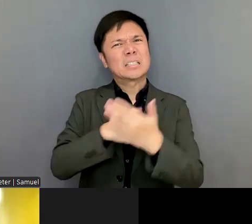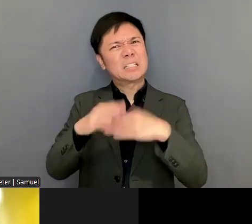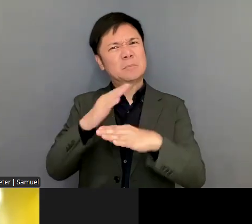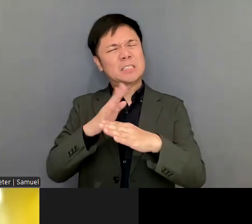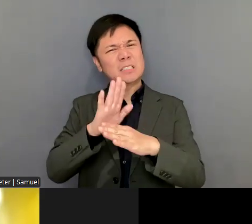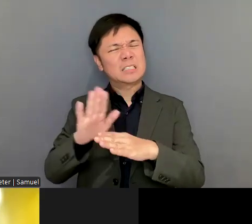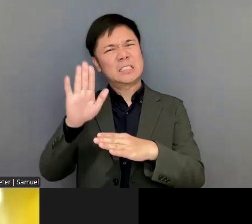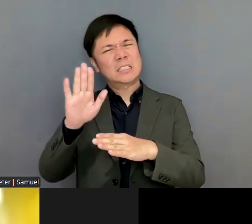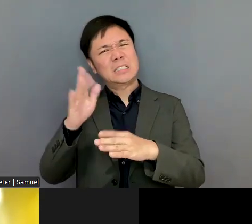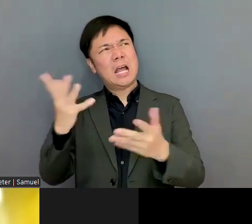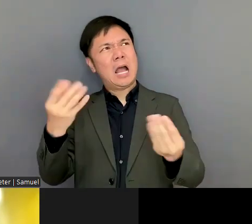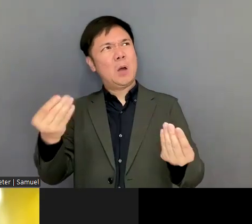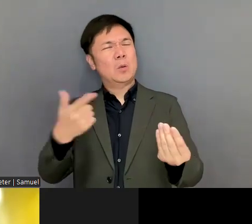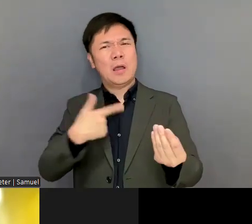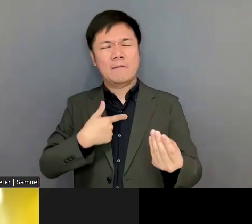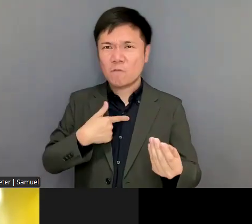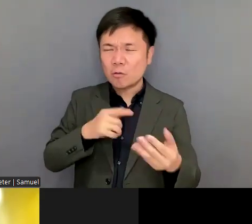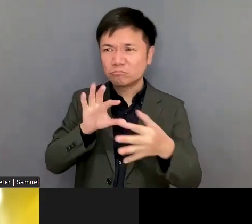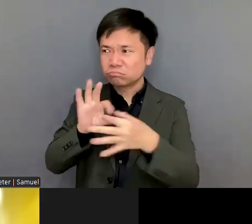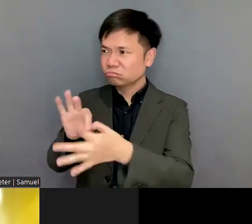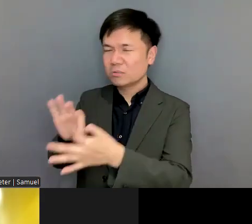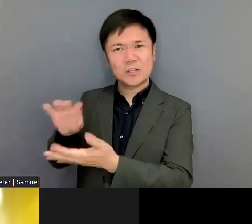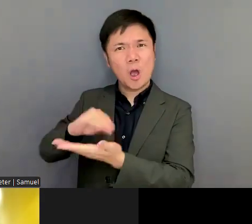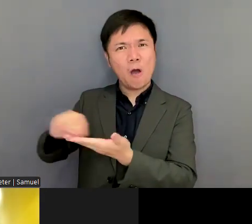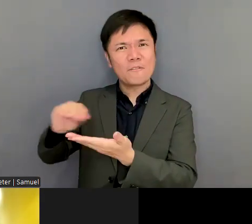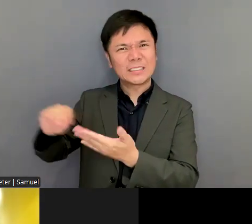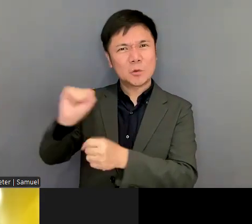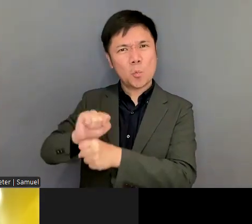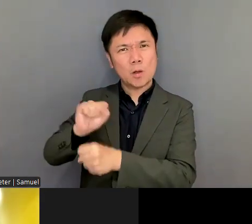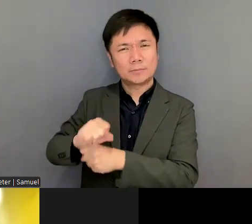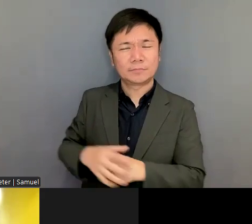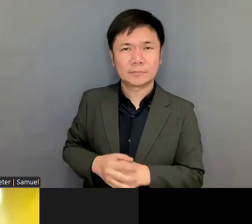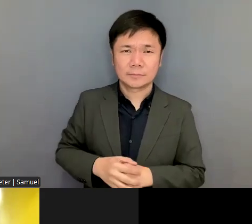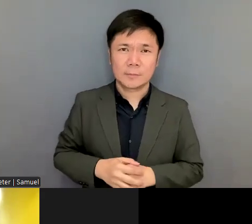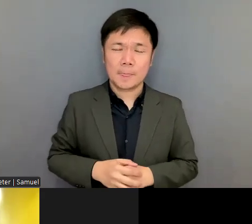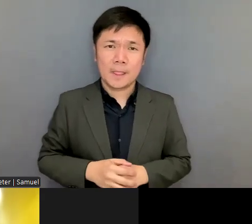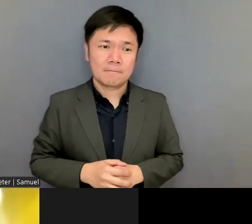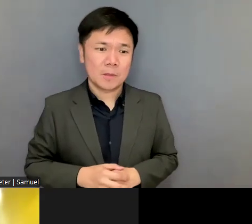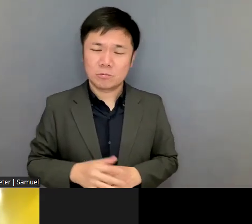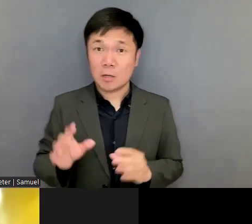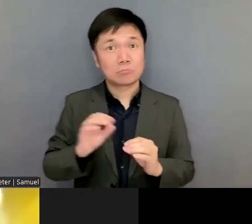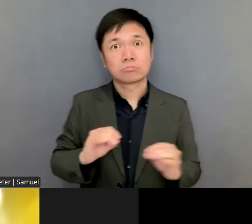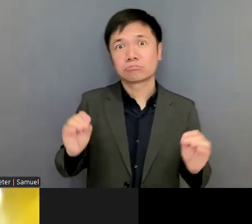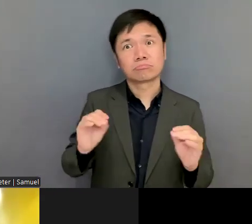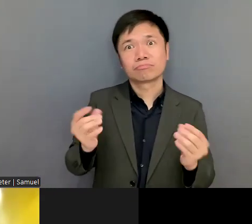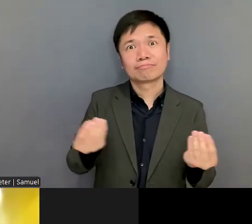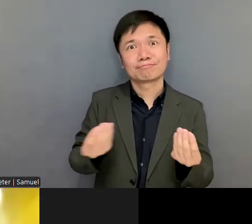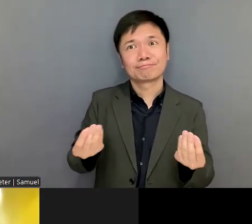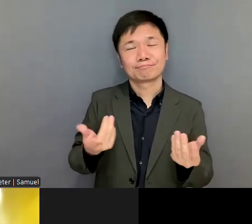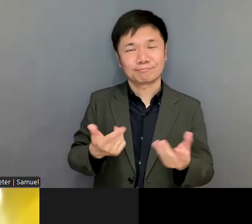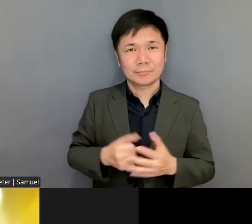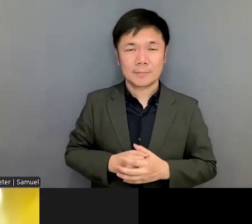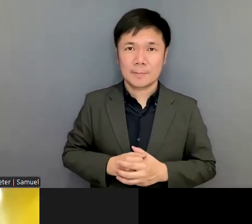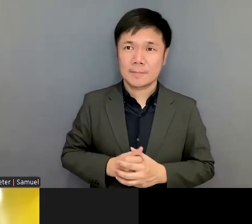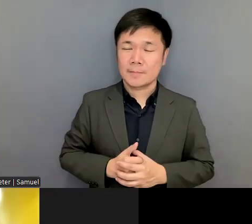que company no or vamos a in an encontrar estos office. espacios y And in the tampoco vamos indigenous a community, poder we are tener not going to la find capacidad, these porque como ya lo spaces and the mencionó, capacity me parece because